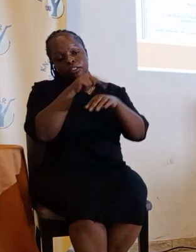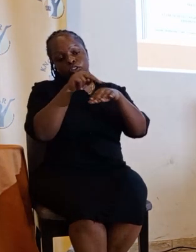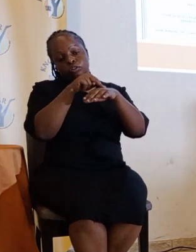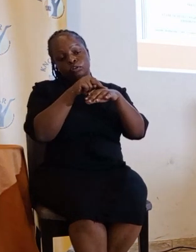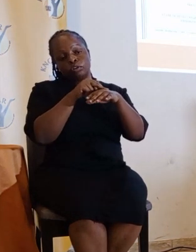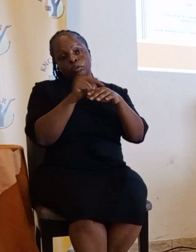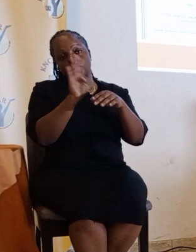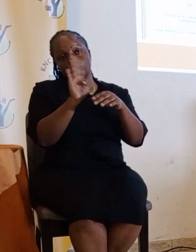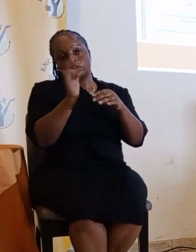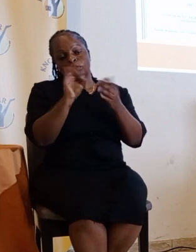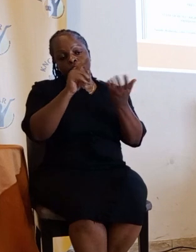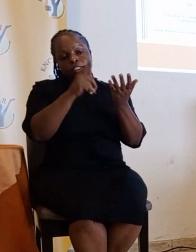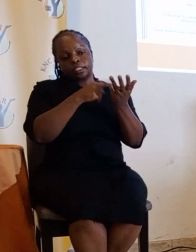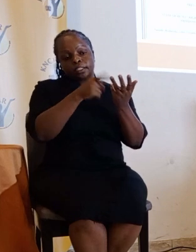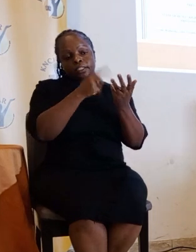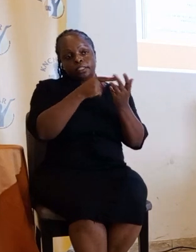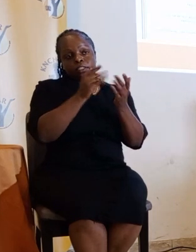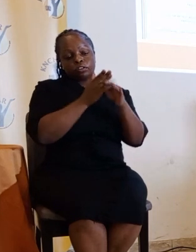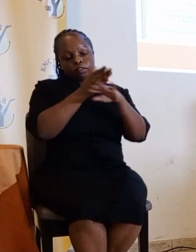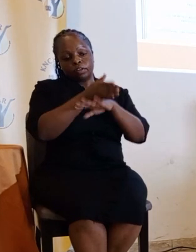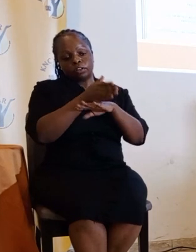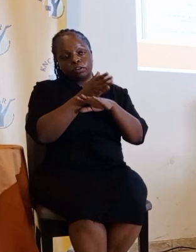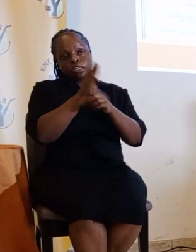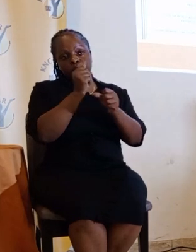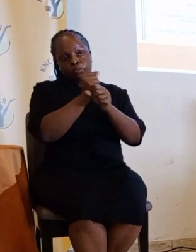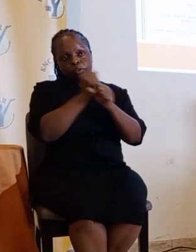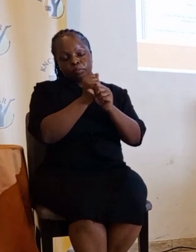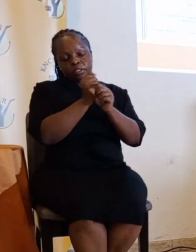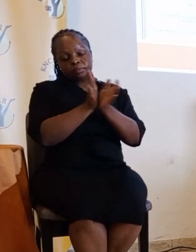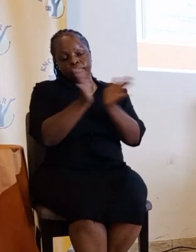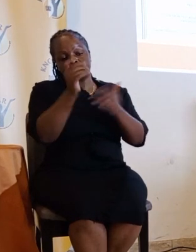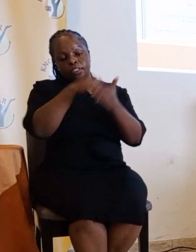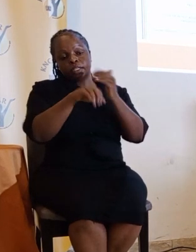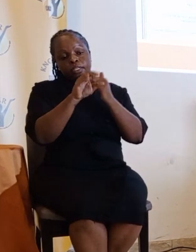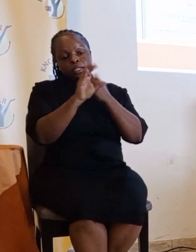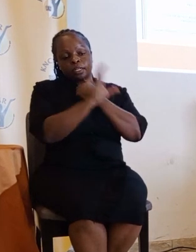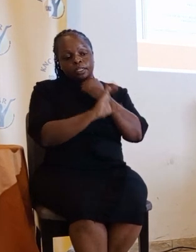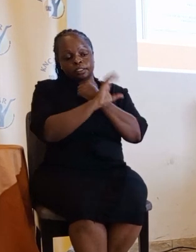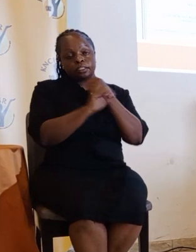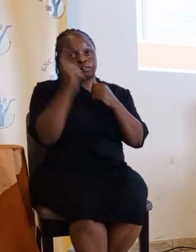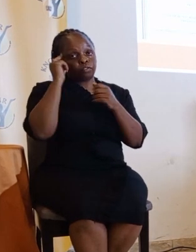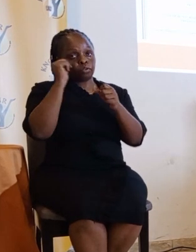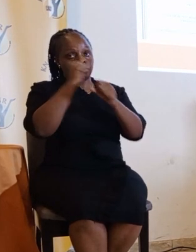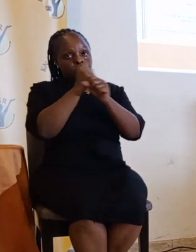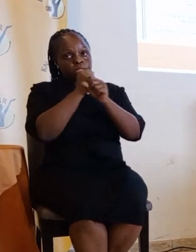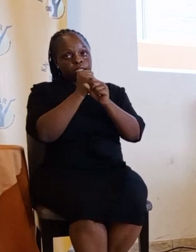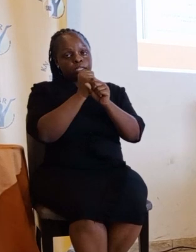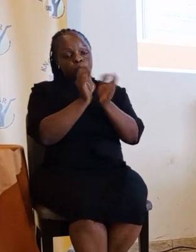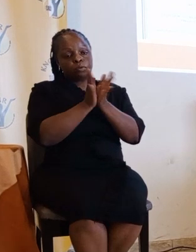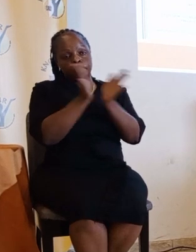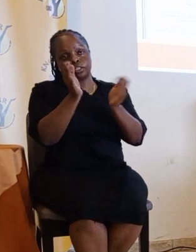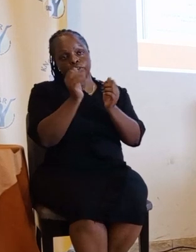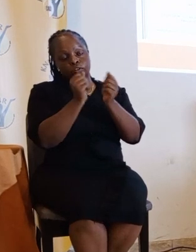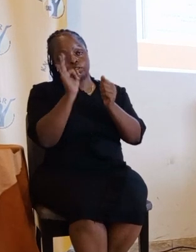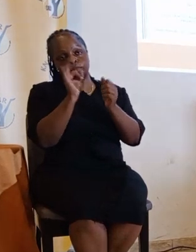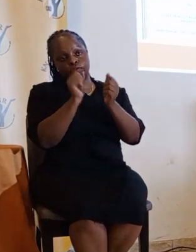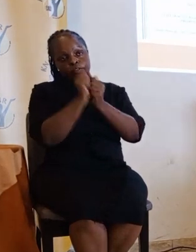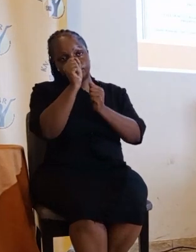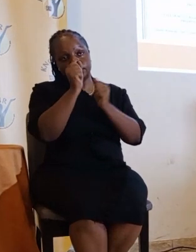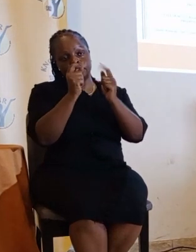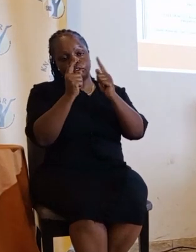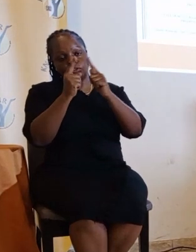Statistics, the overall employment to population ratio in the country for the working age population of 15 to